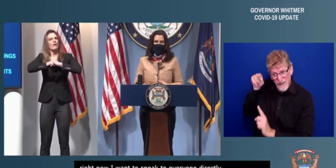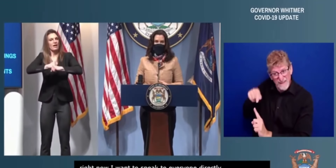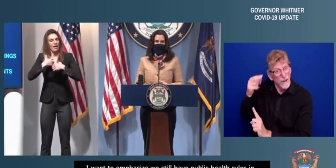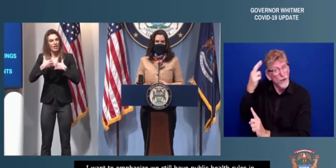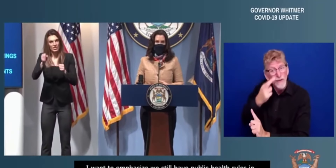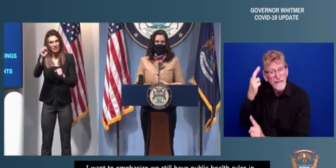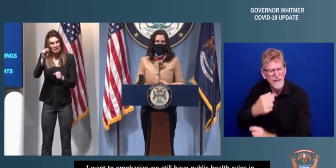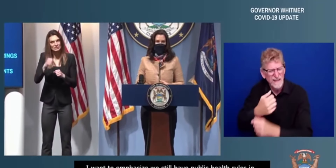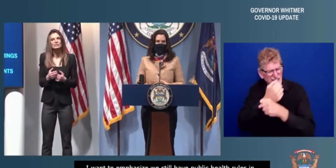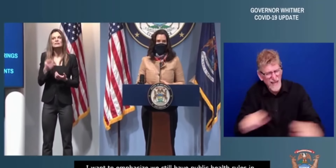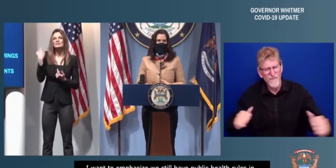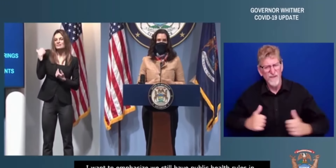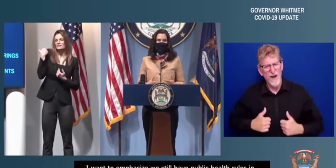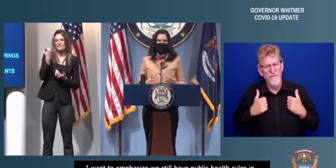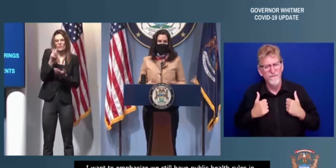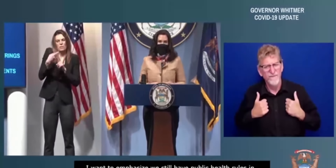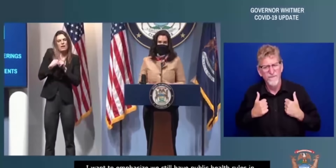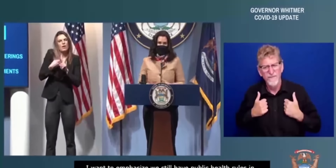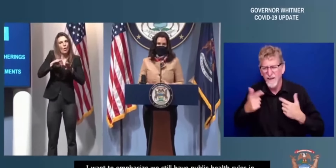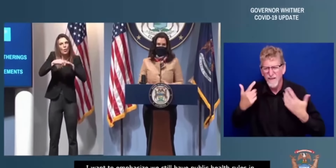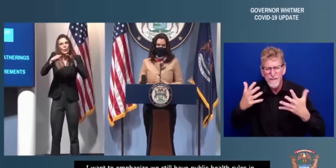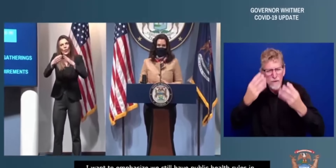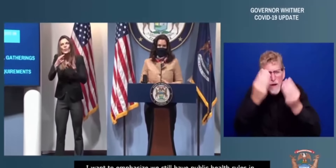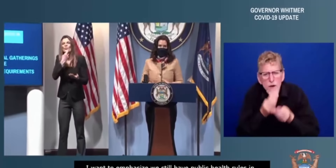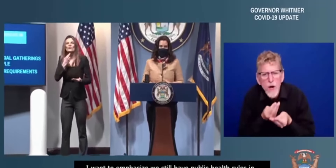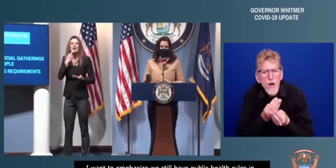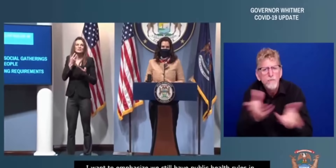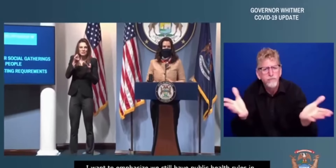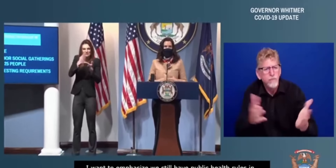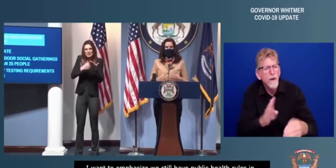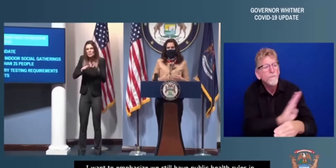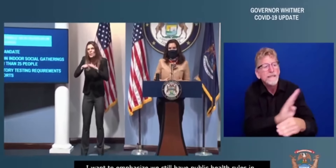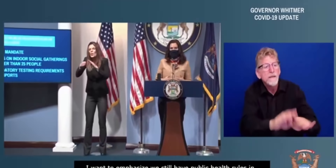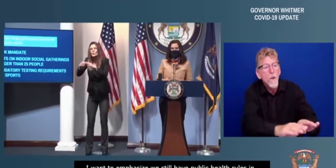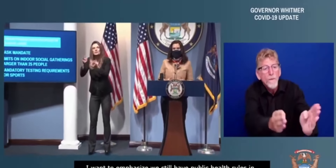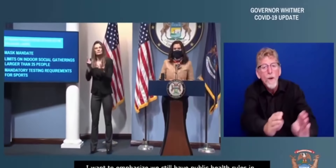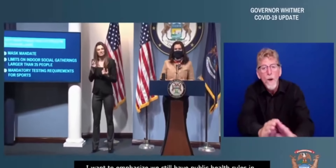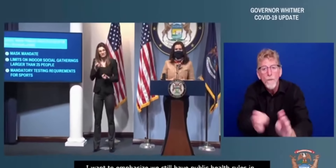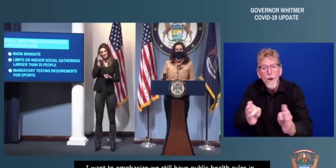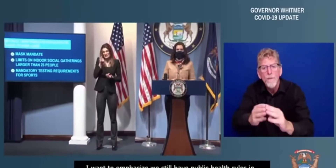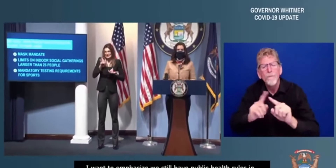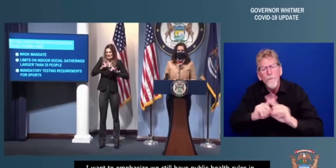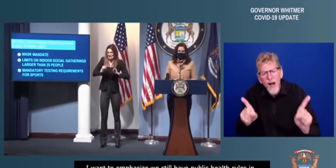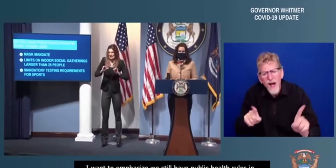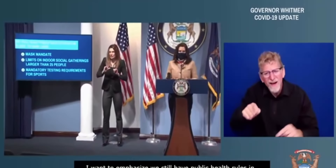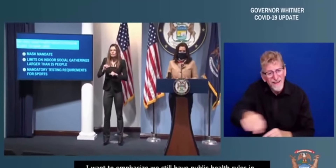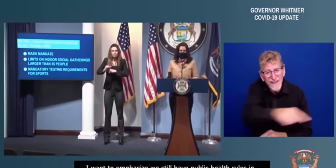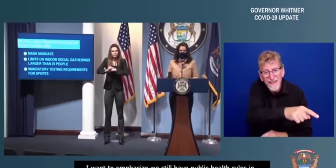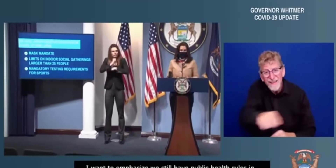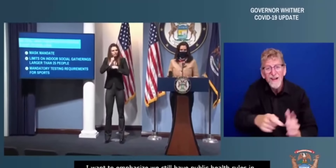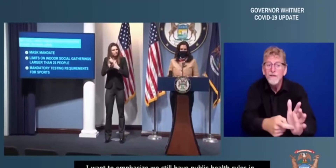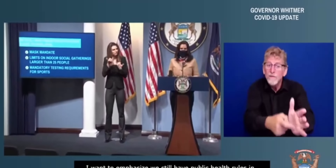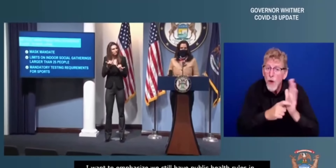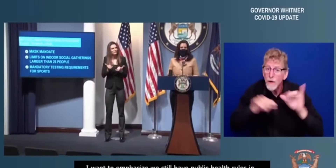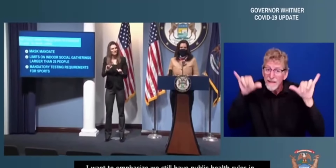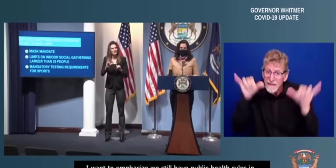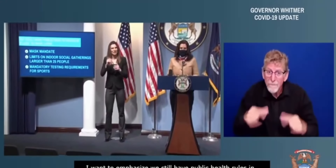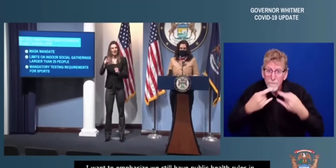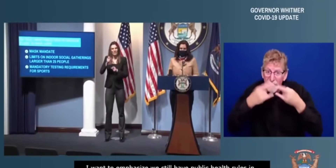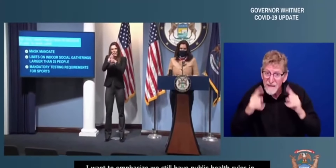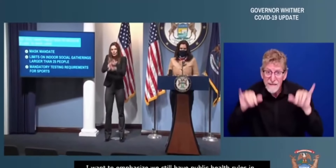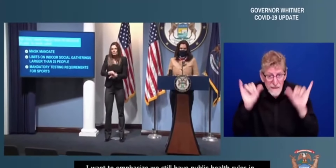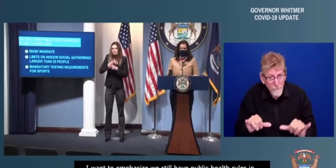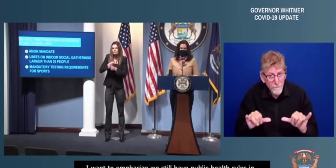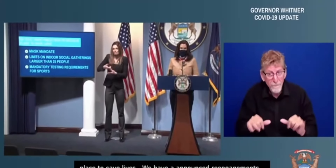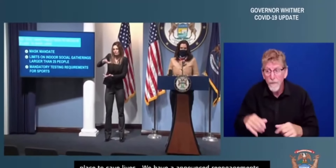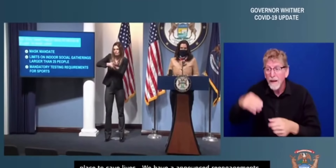re-engagements over the last few months, we still have a mask mandate. There are still limits on indoor social gatherings larger than